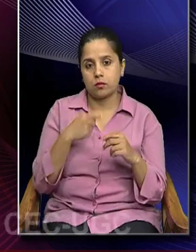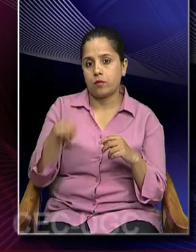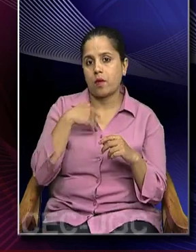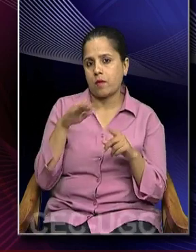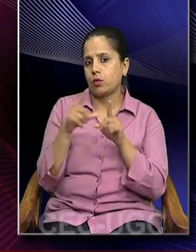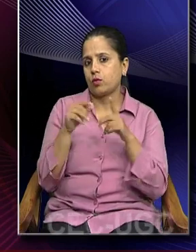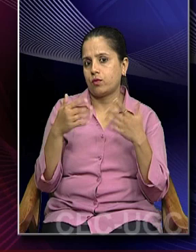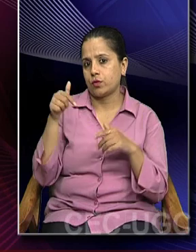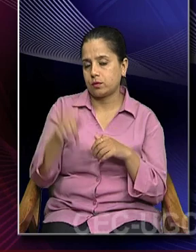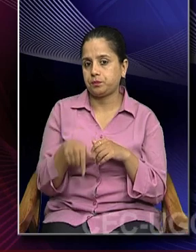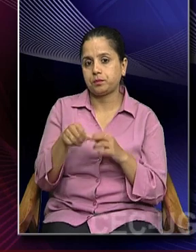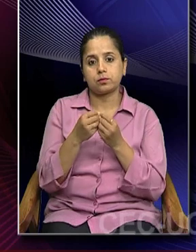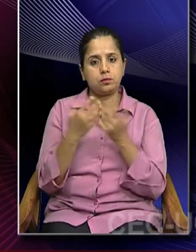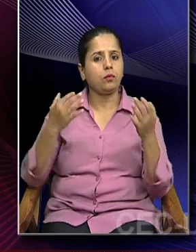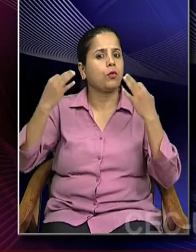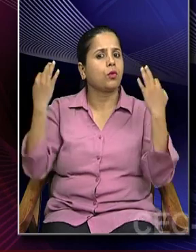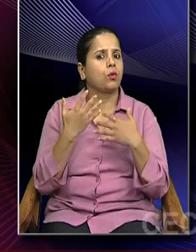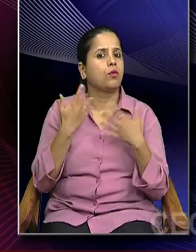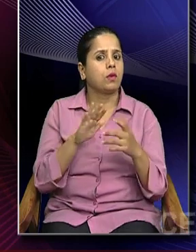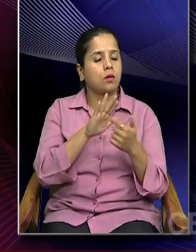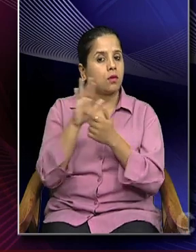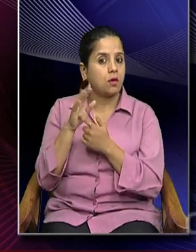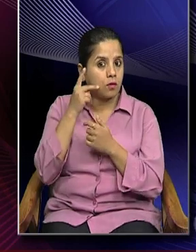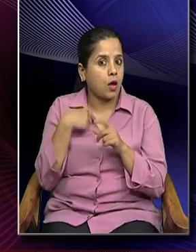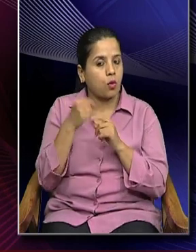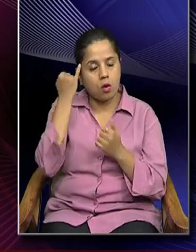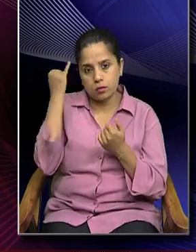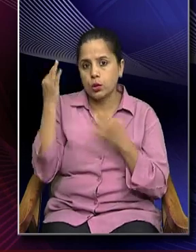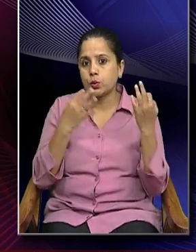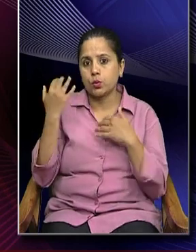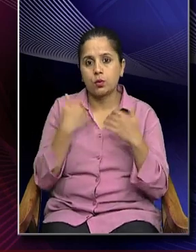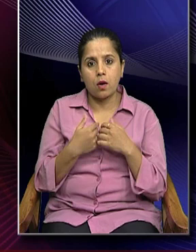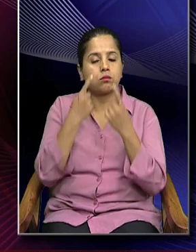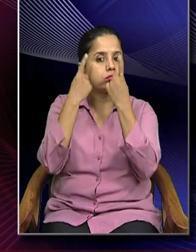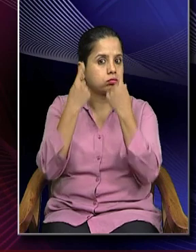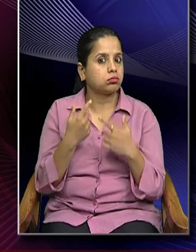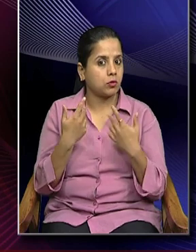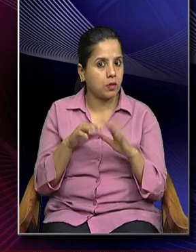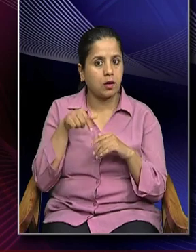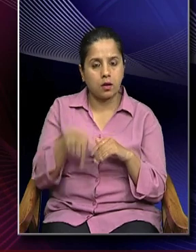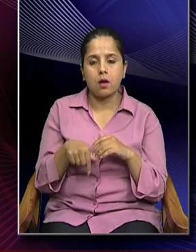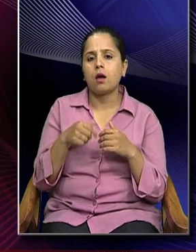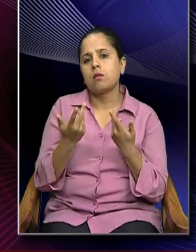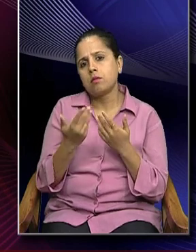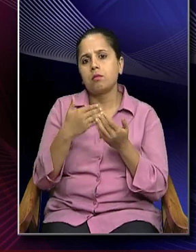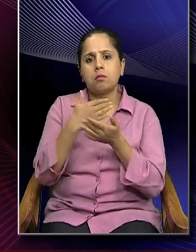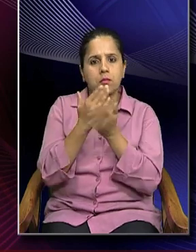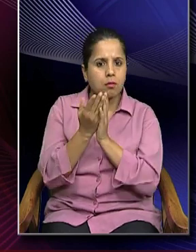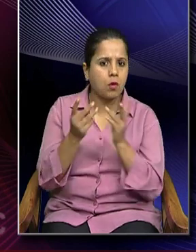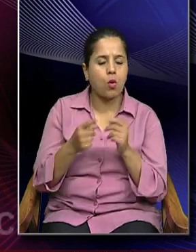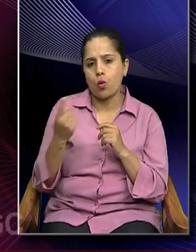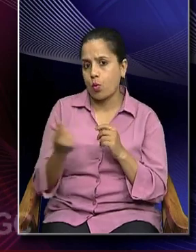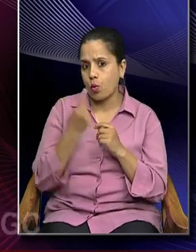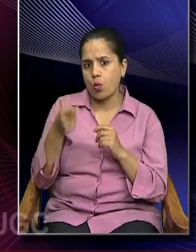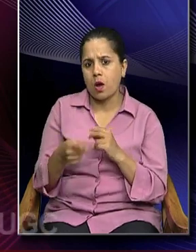done today so many new aspects of innovative assessment, which is a part and parcel not only